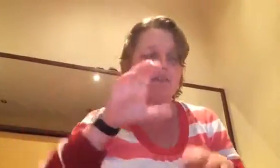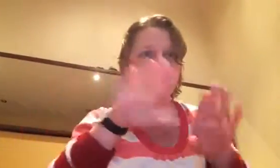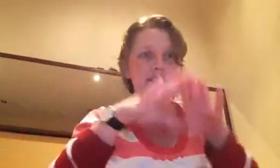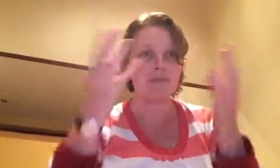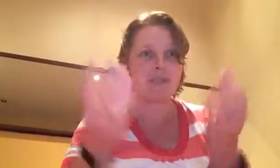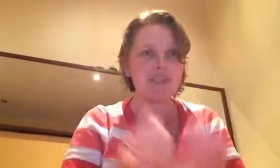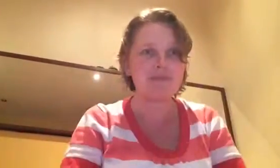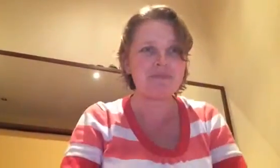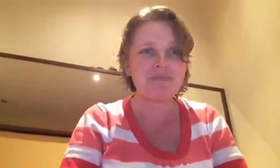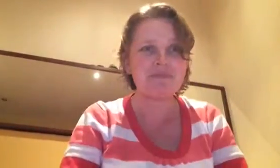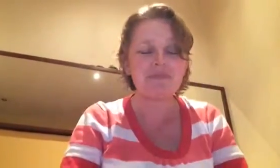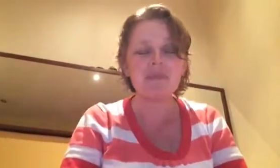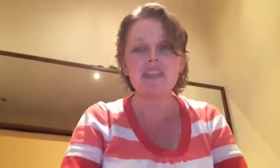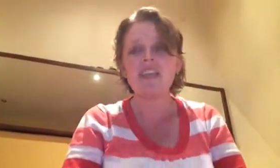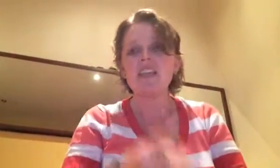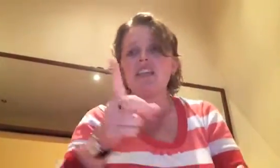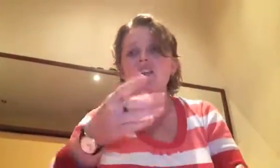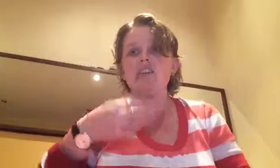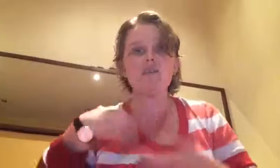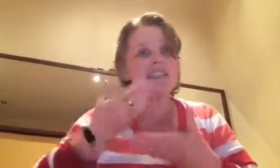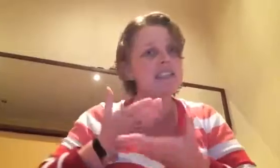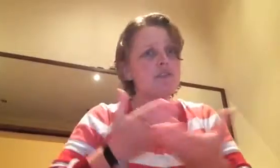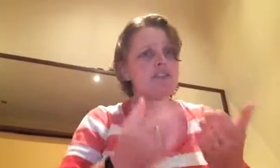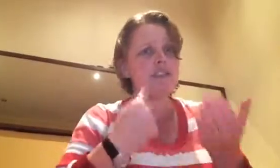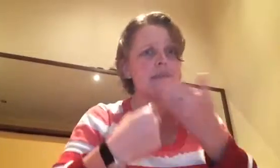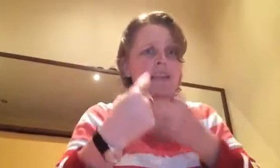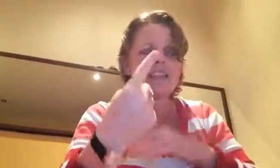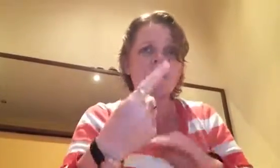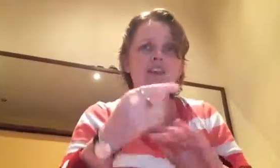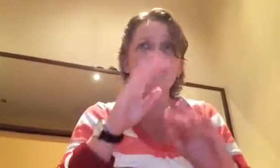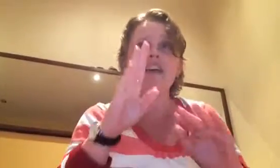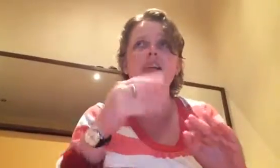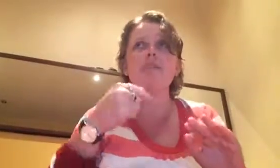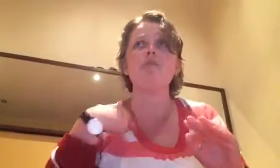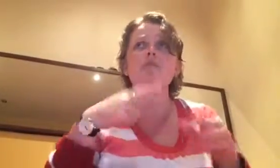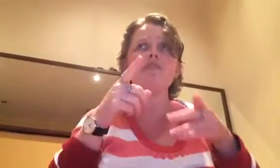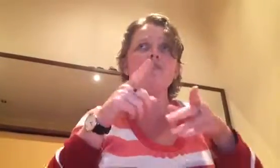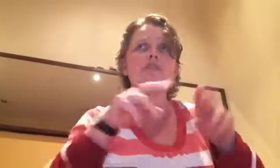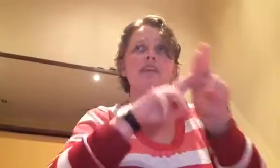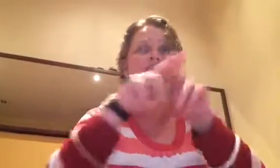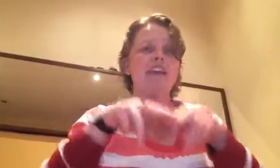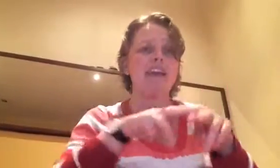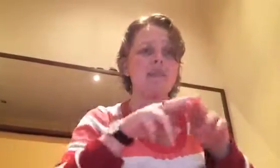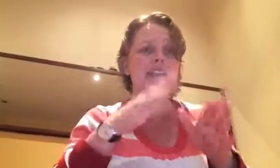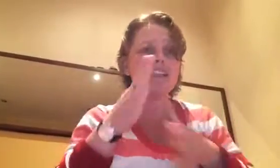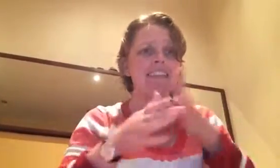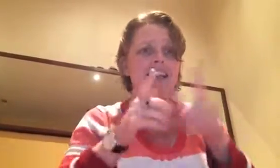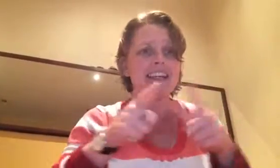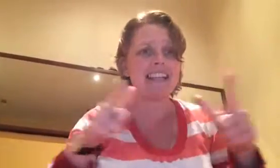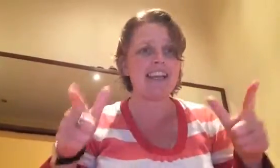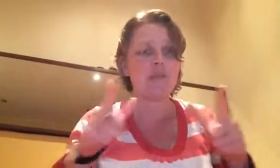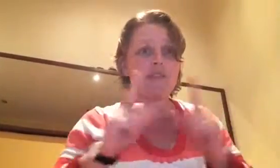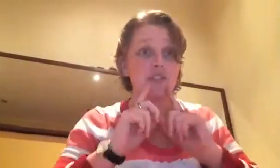parts of the world. So I just wanted to introduce myself. I'm also a family sign language